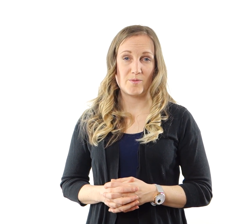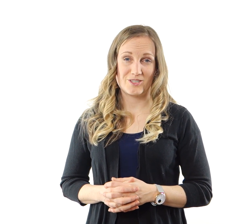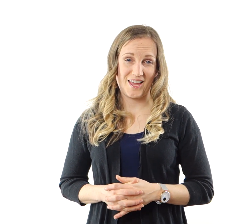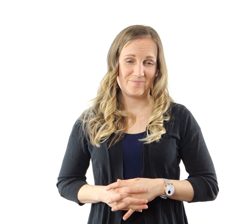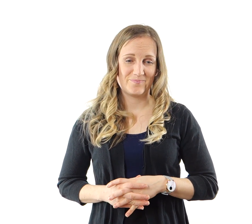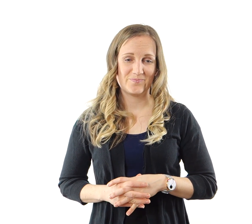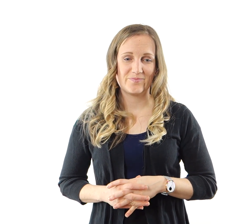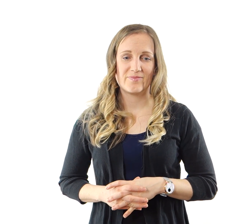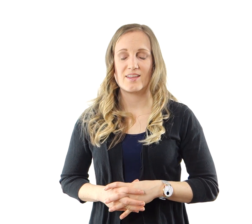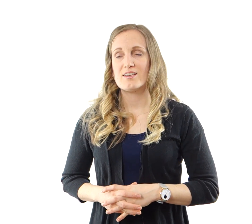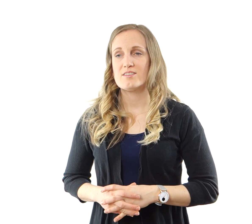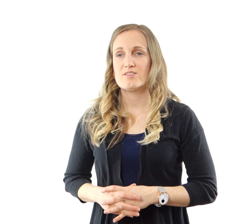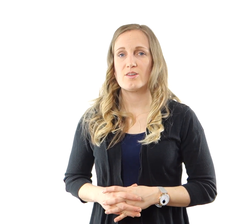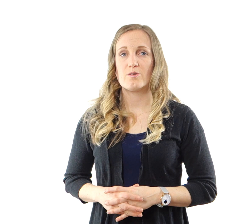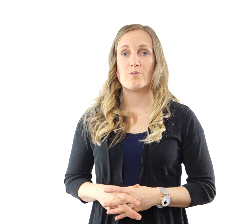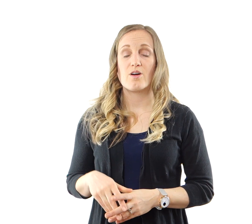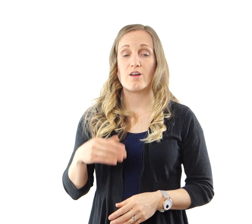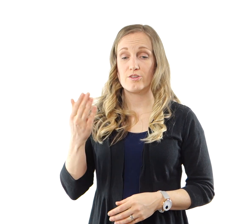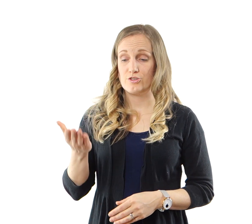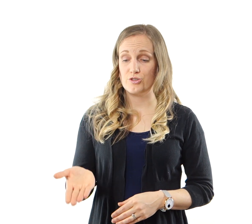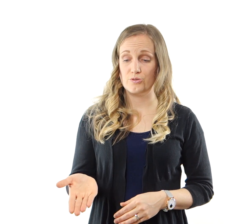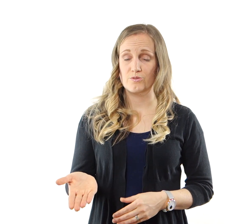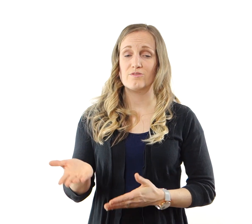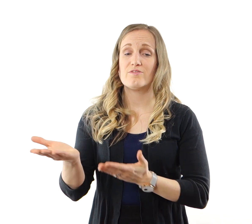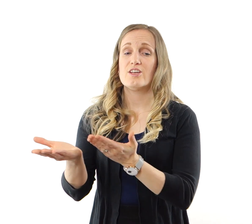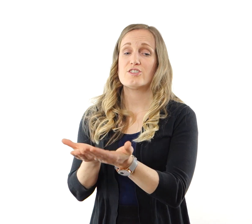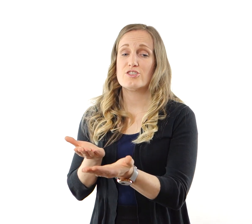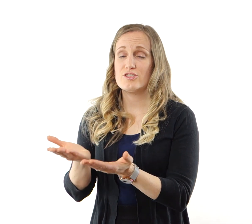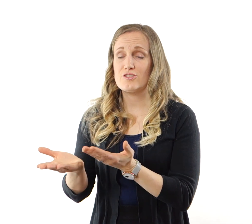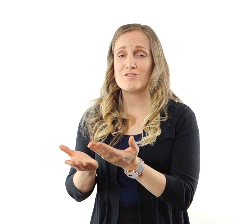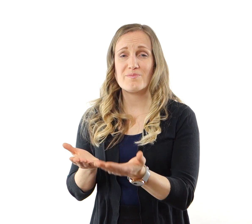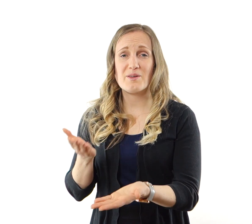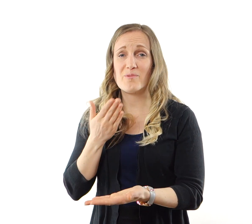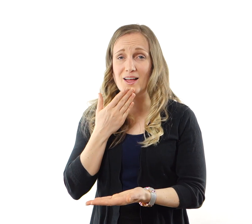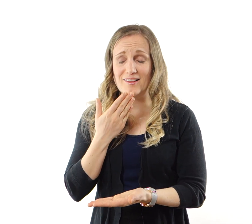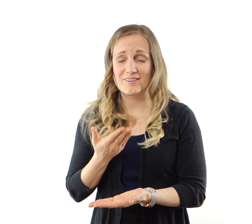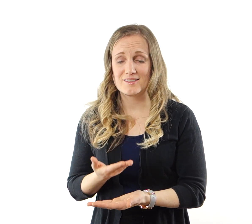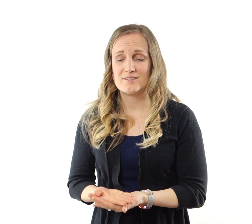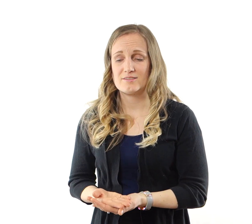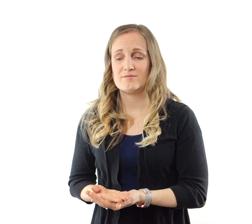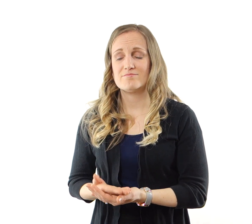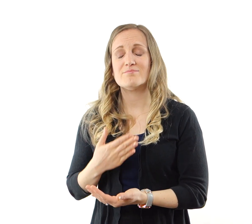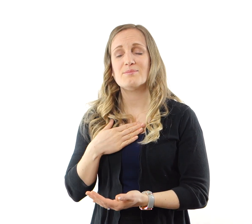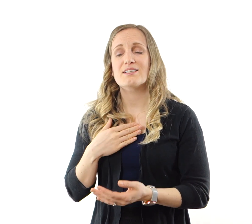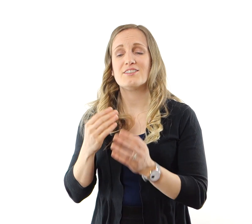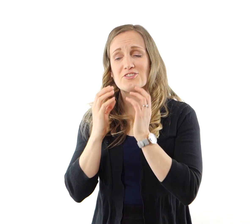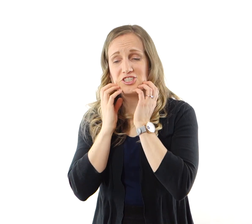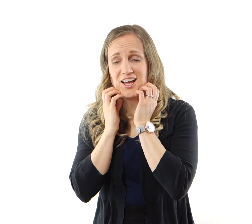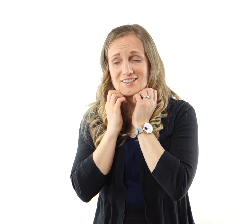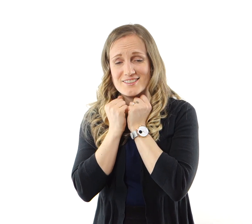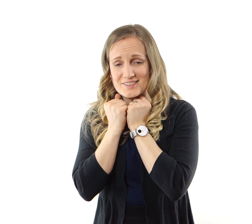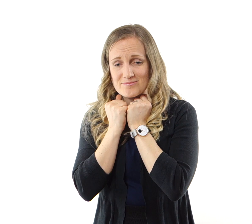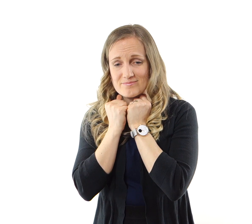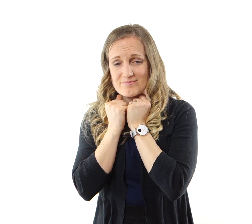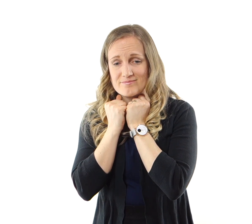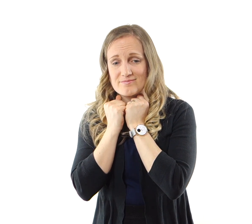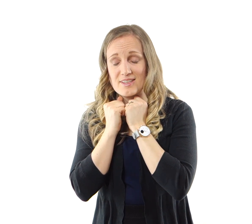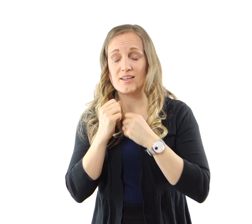more time. So you serve me well, my little child.